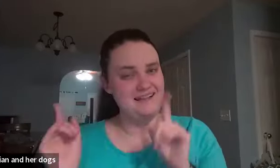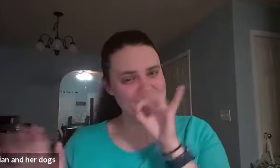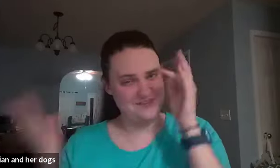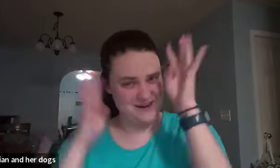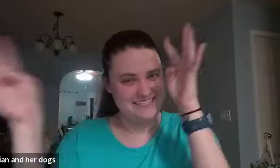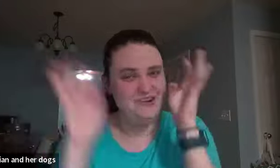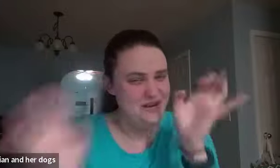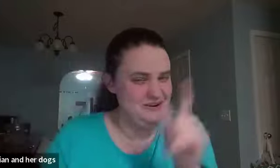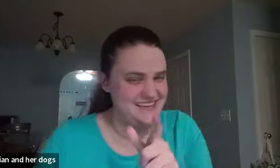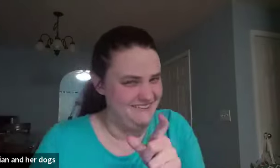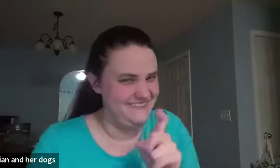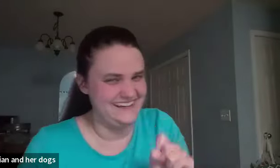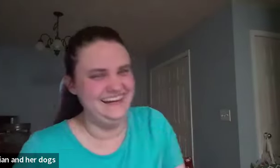I love the creativity with that one.